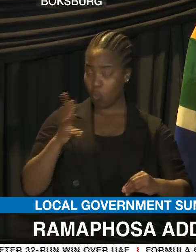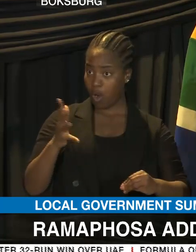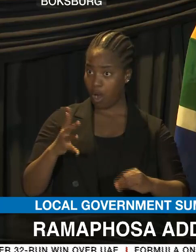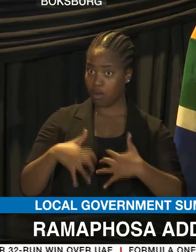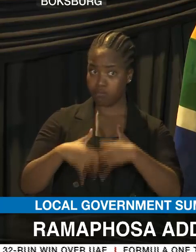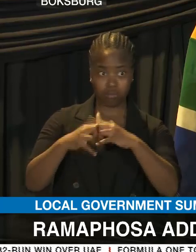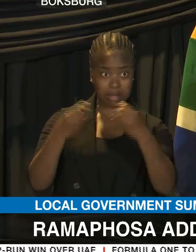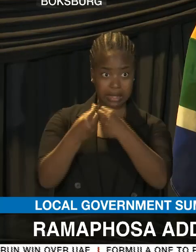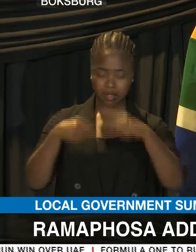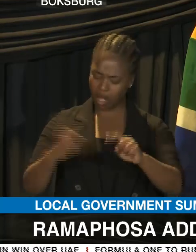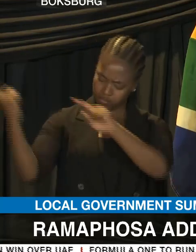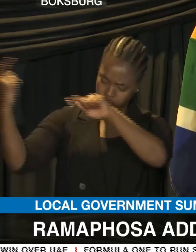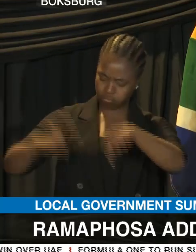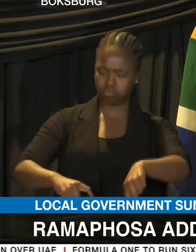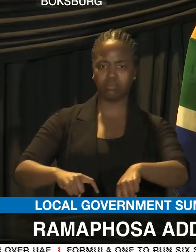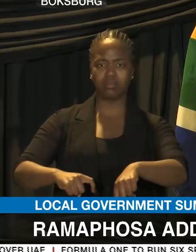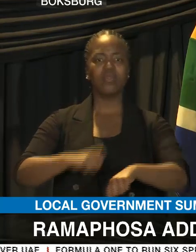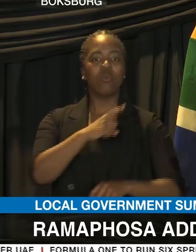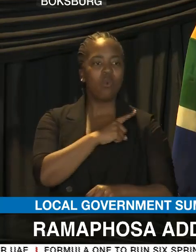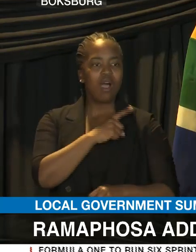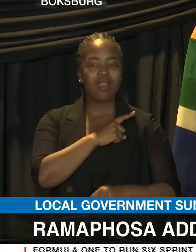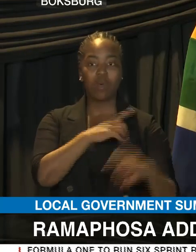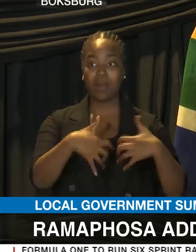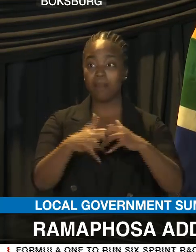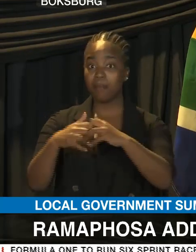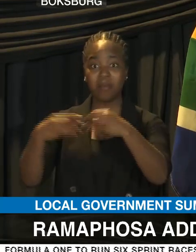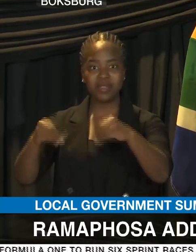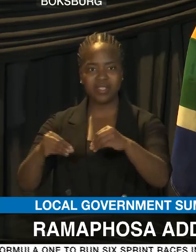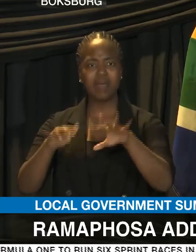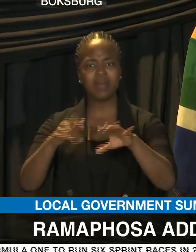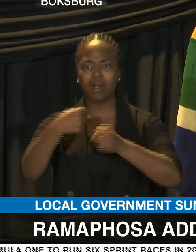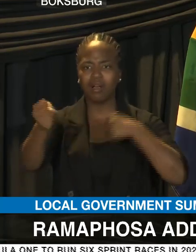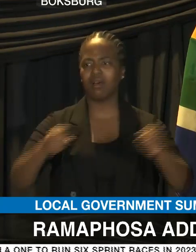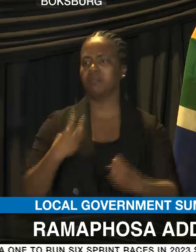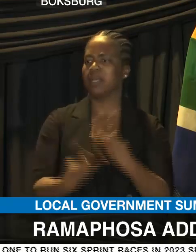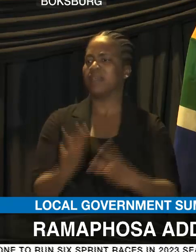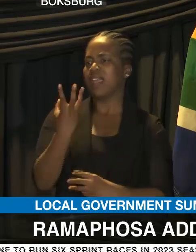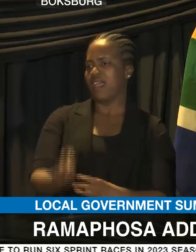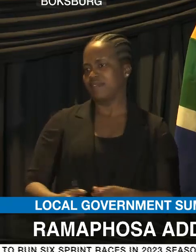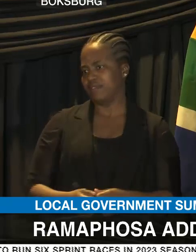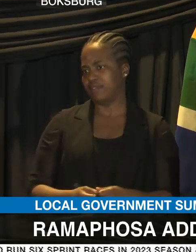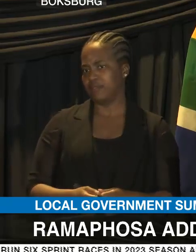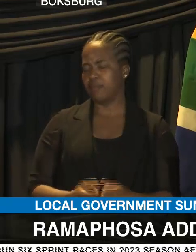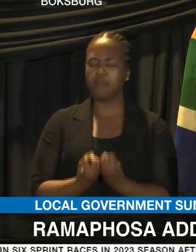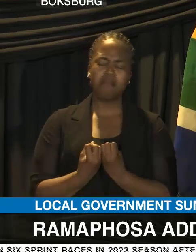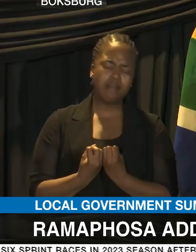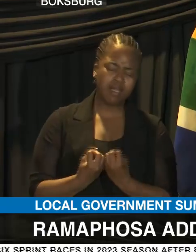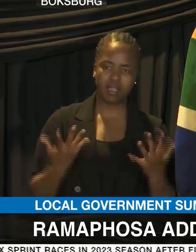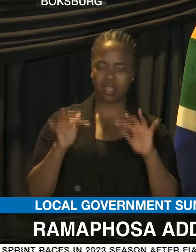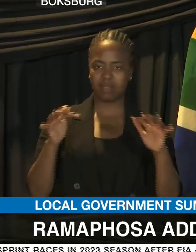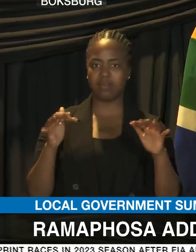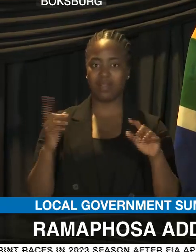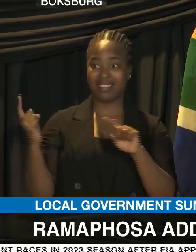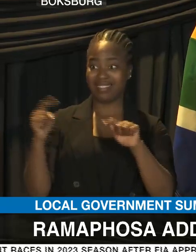that conducive environment for people to come and invest. Many investors will not easily come